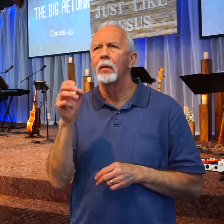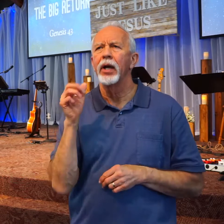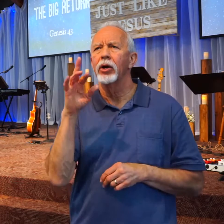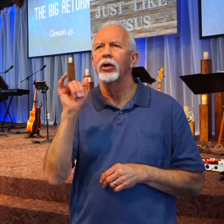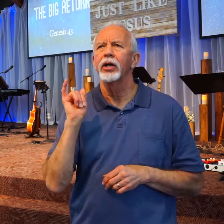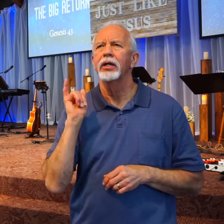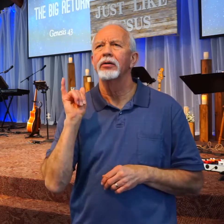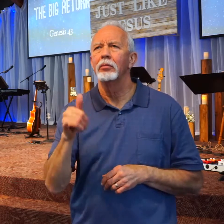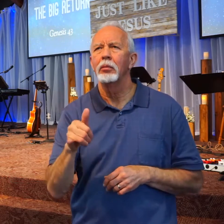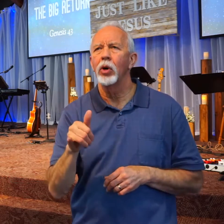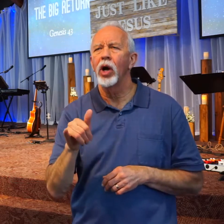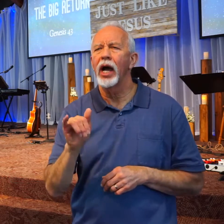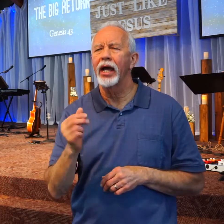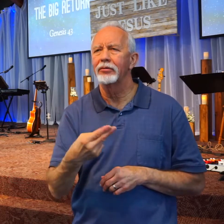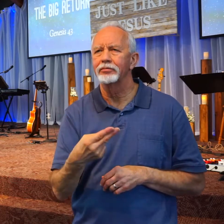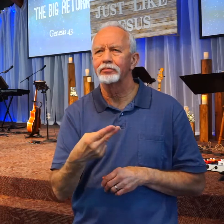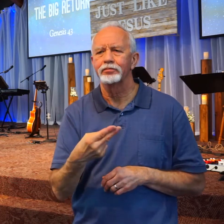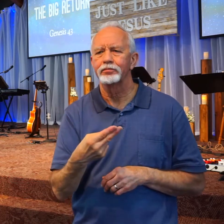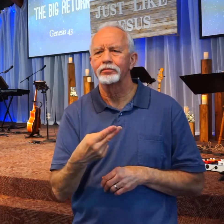Corberry.